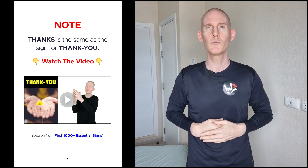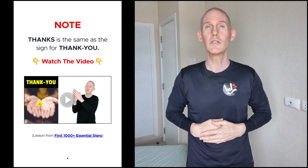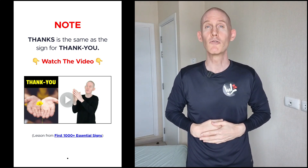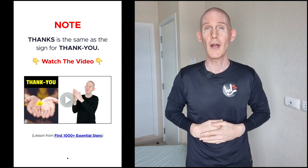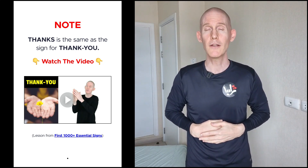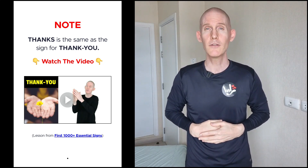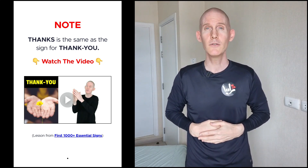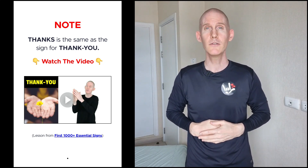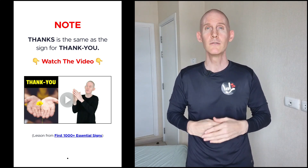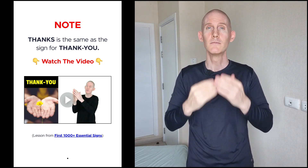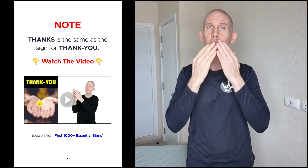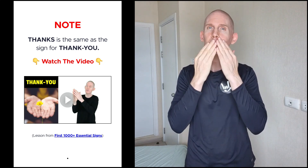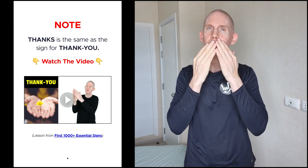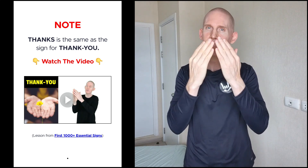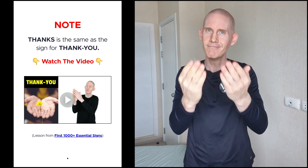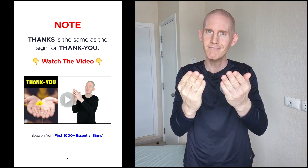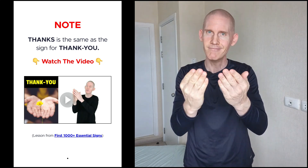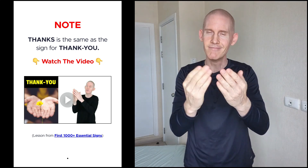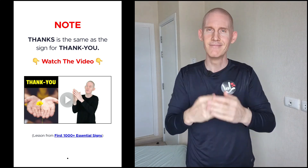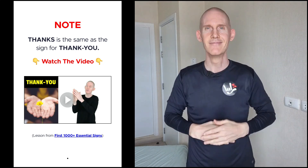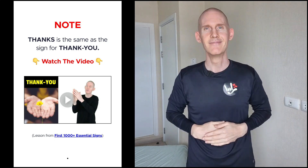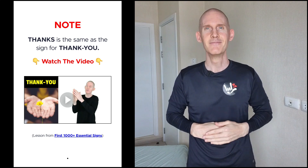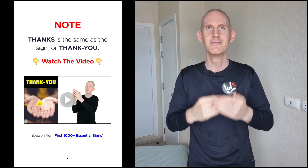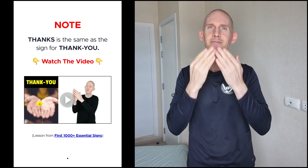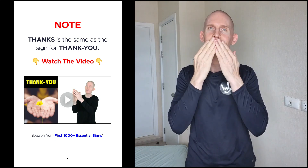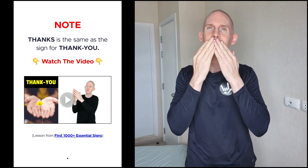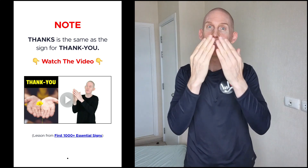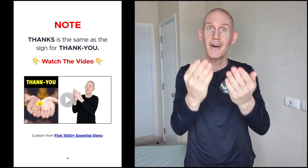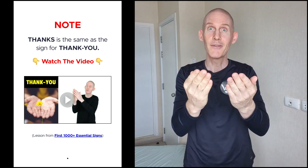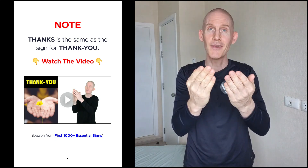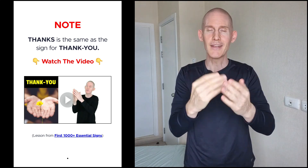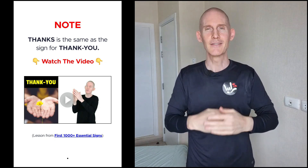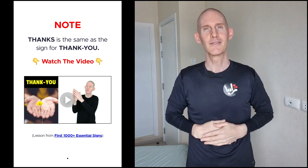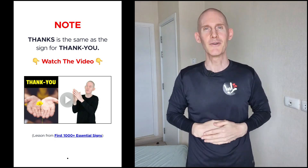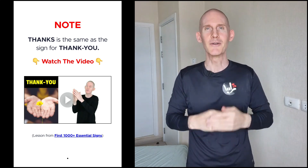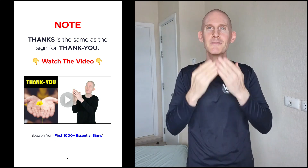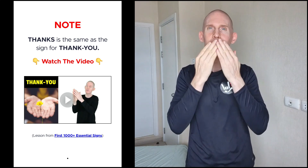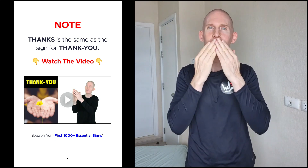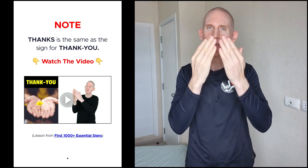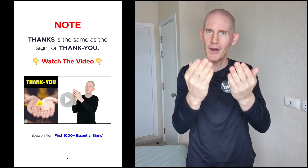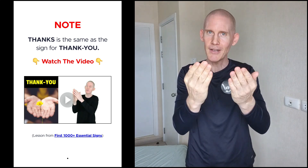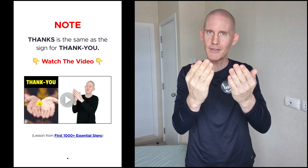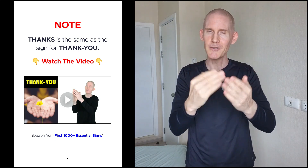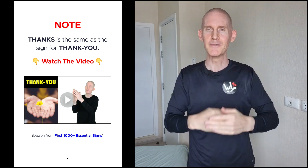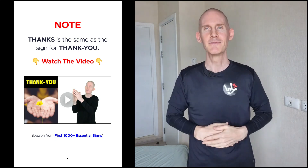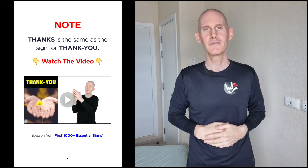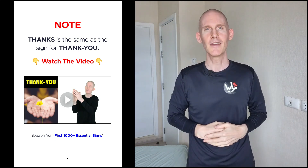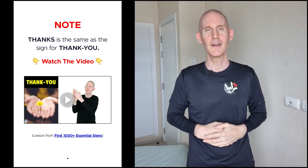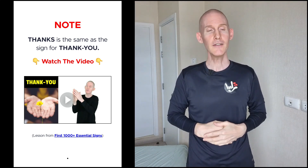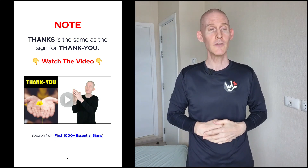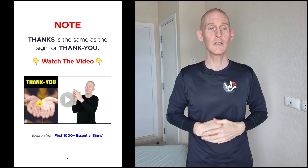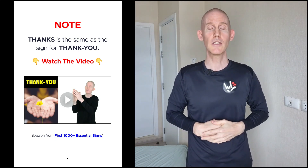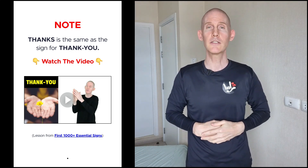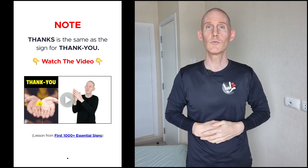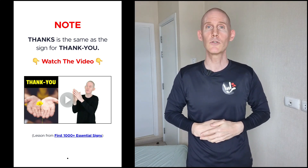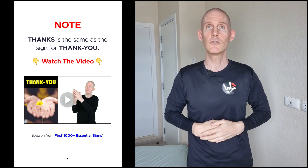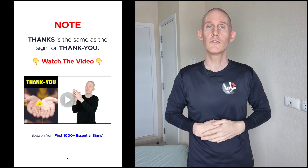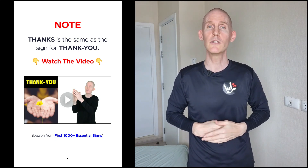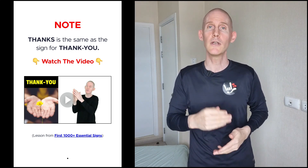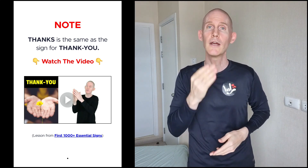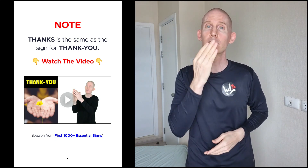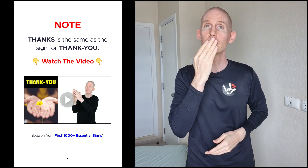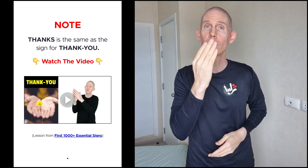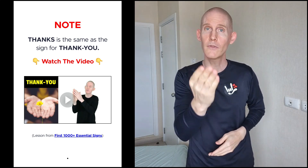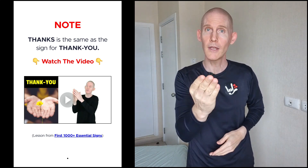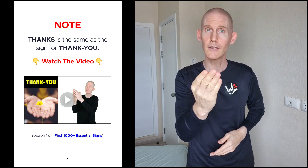It can also mean gratitude. A lot of things, or gratitude. In this lesson, we're just